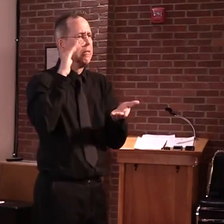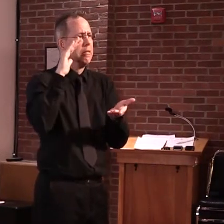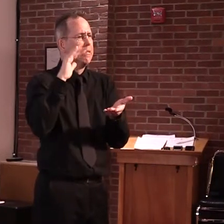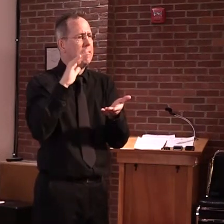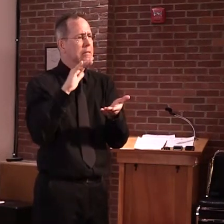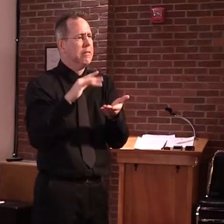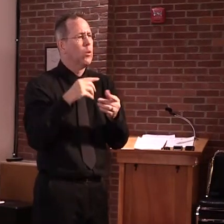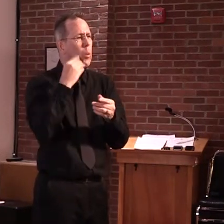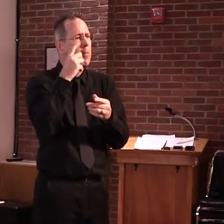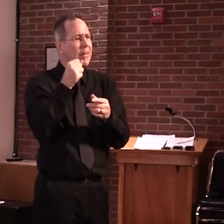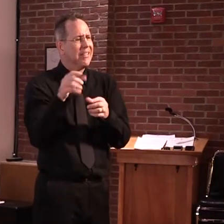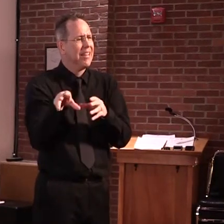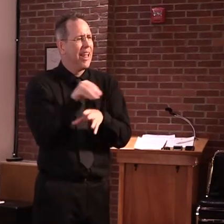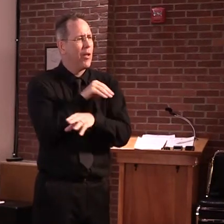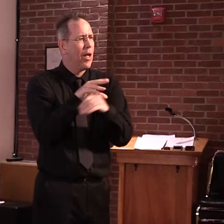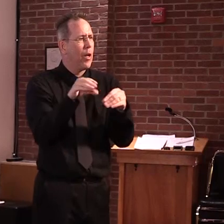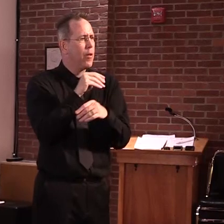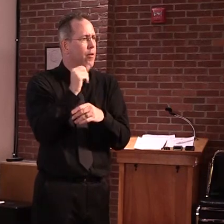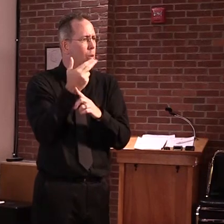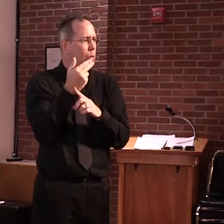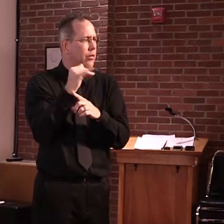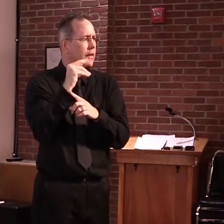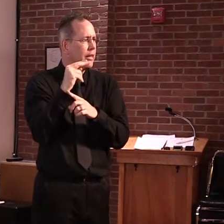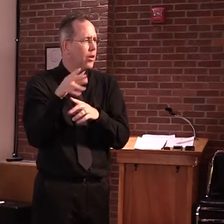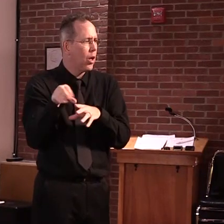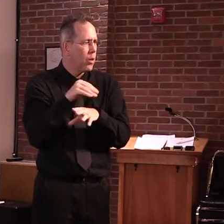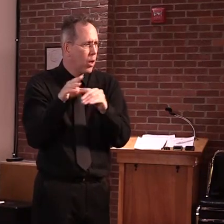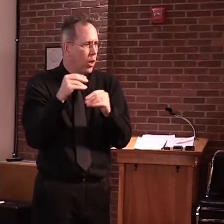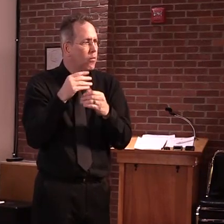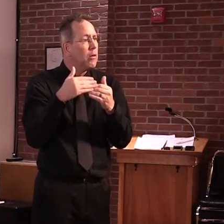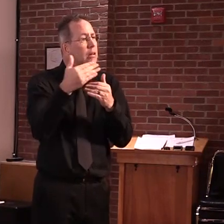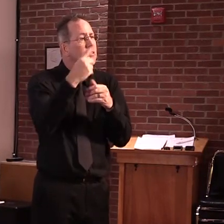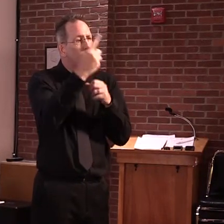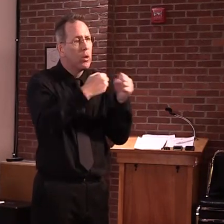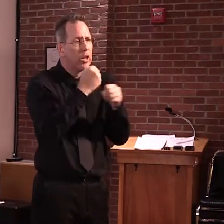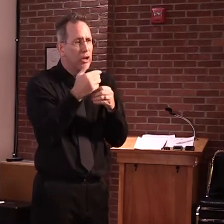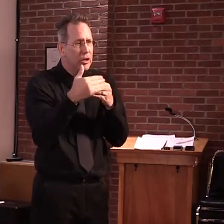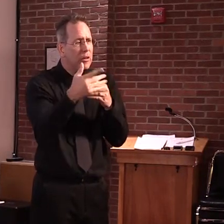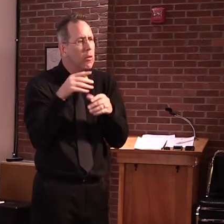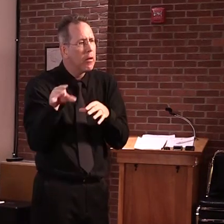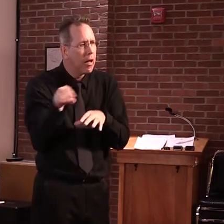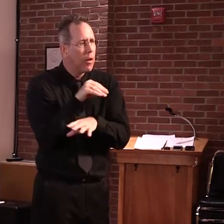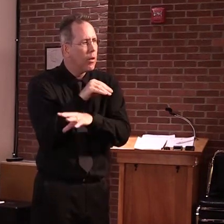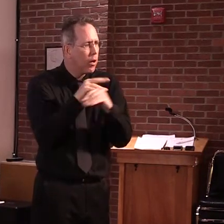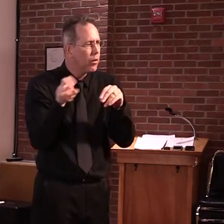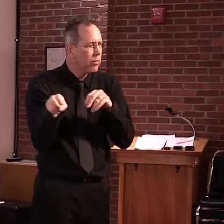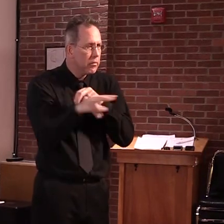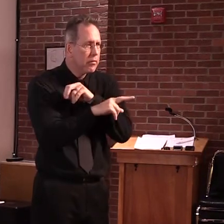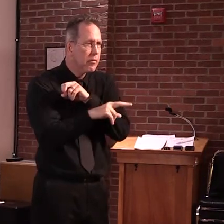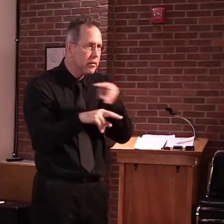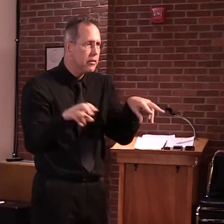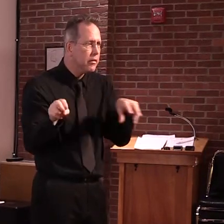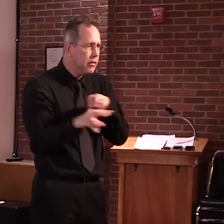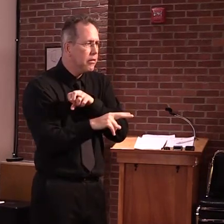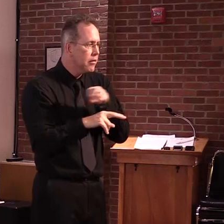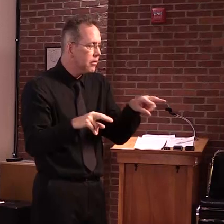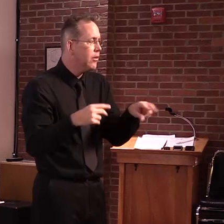the next year, as we talked about it, as I talked about it last time. This is a $23 million package.